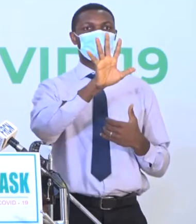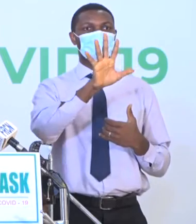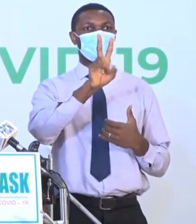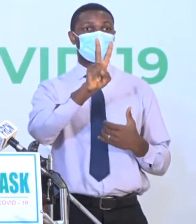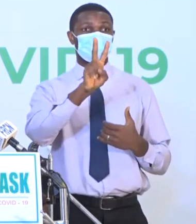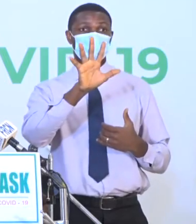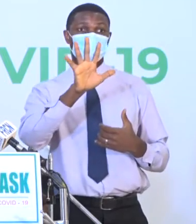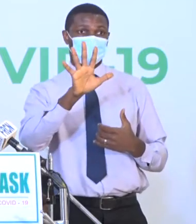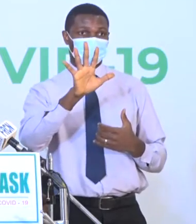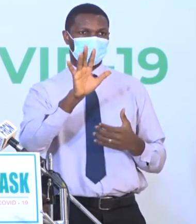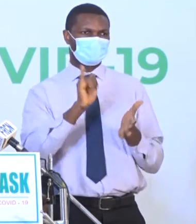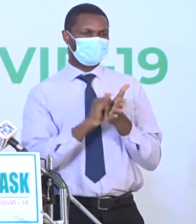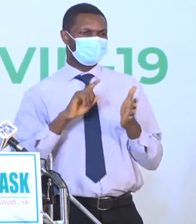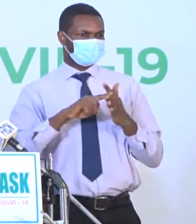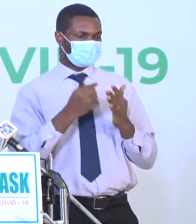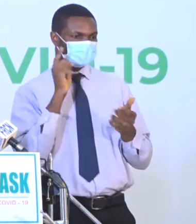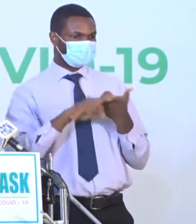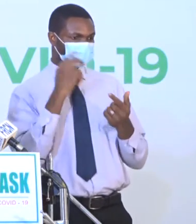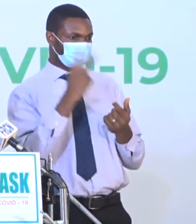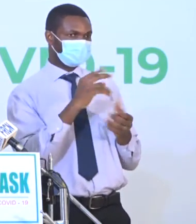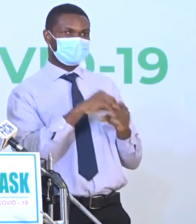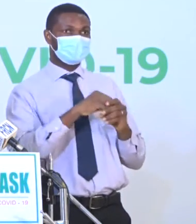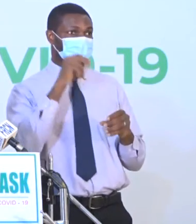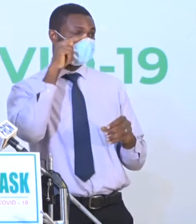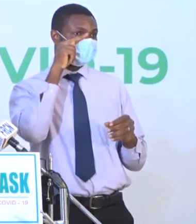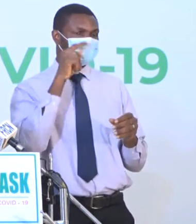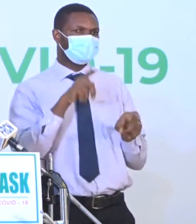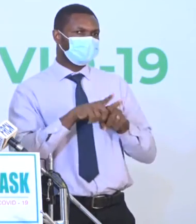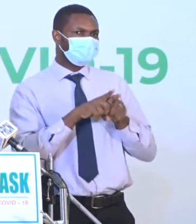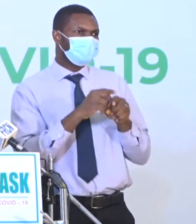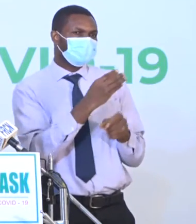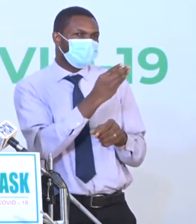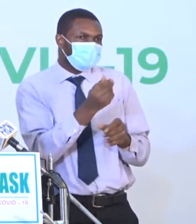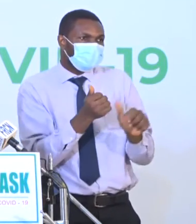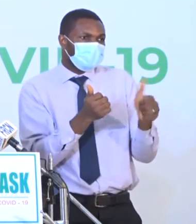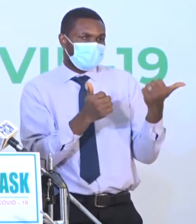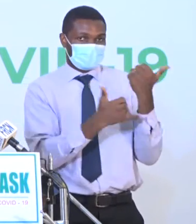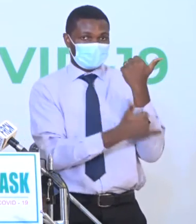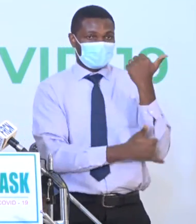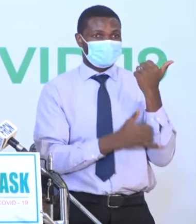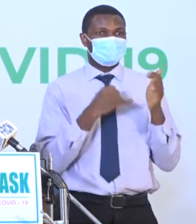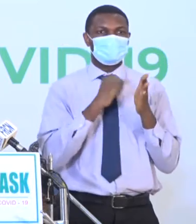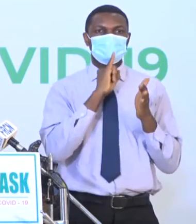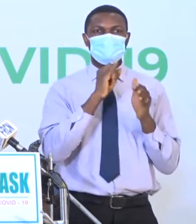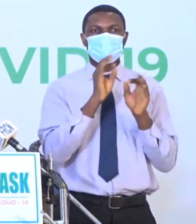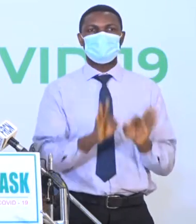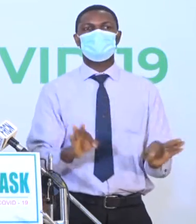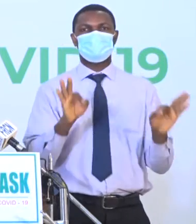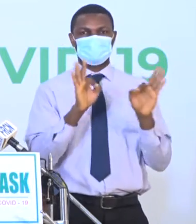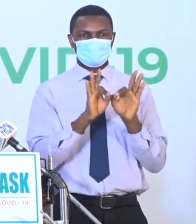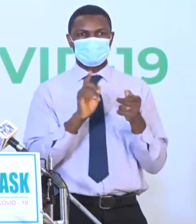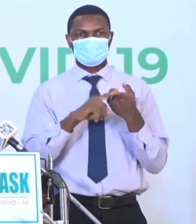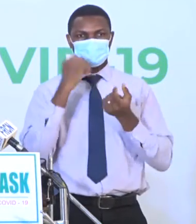B1525, which we began to detect in Nigeria and a few other countries. It is important to note that this variant has not